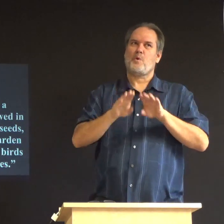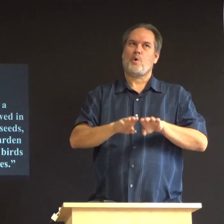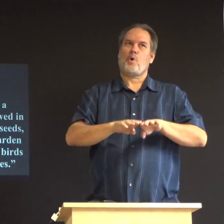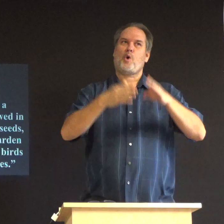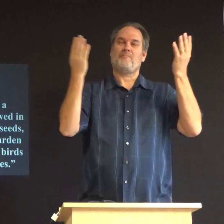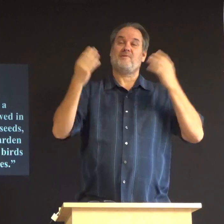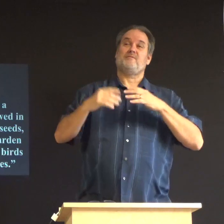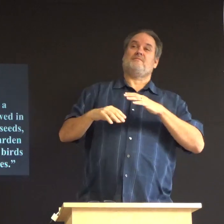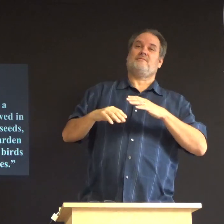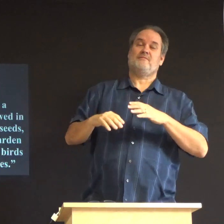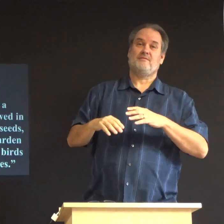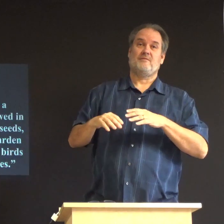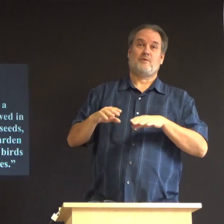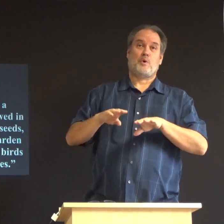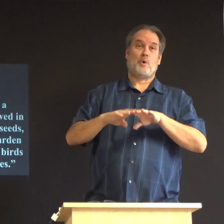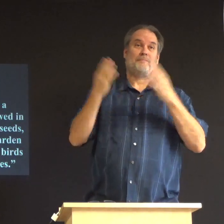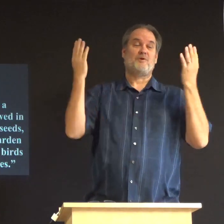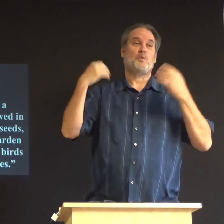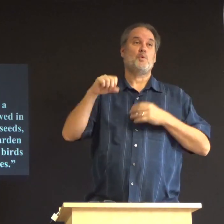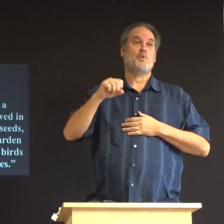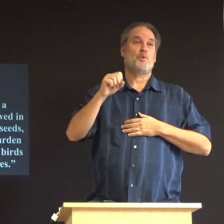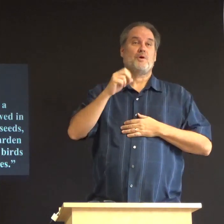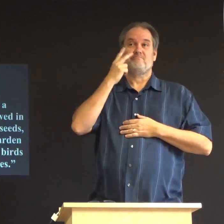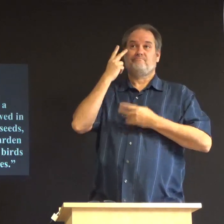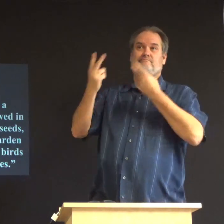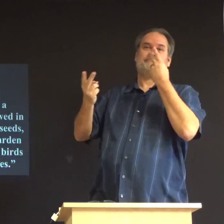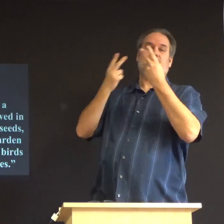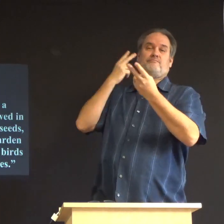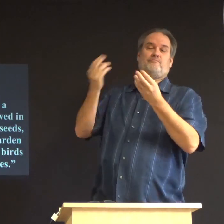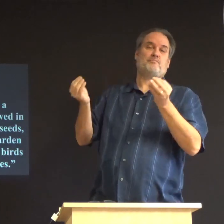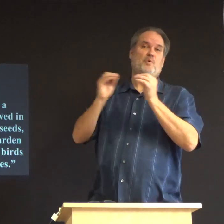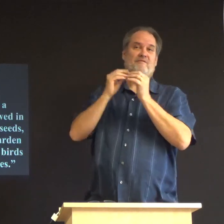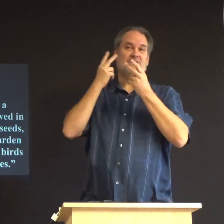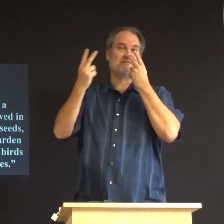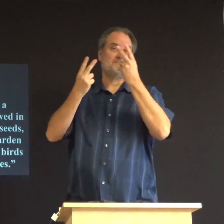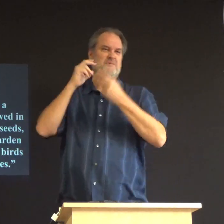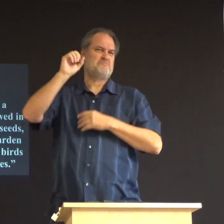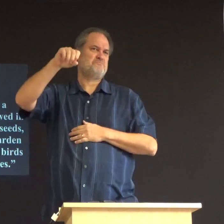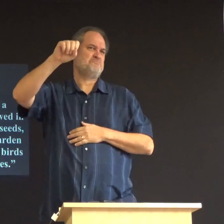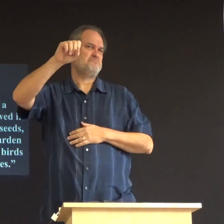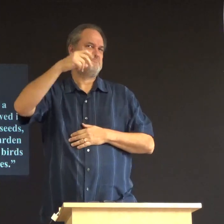the evil now that was more open, more visible,